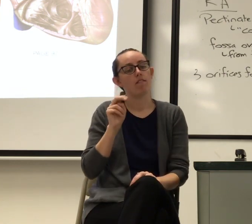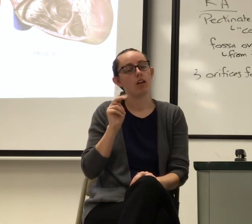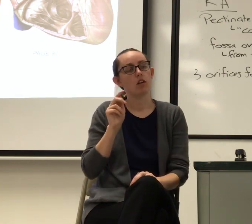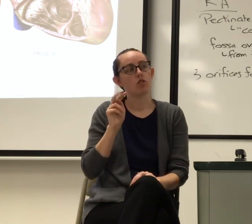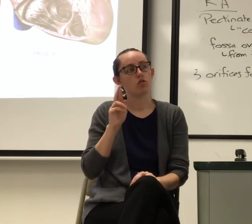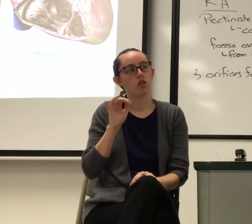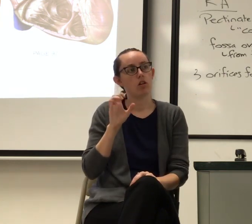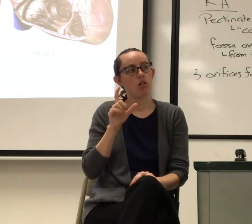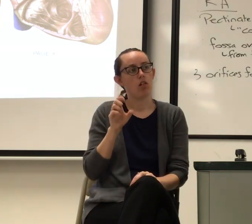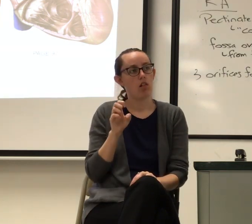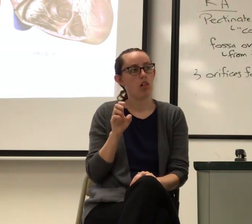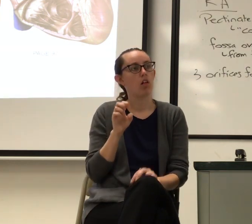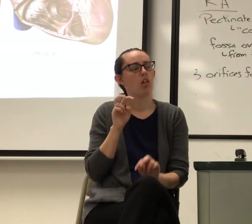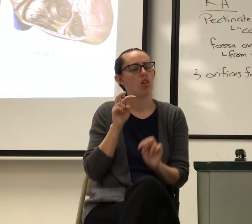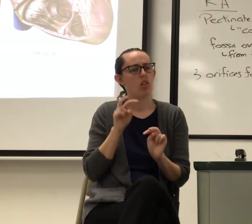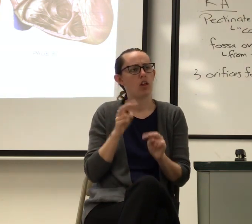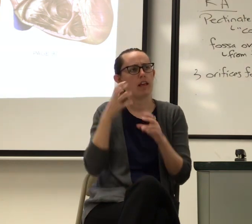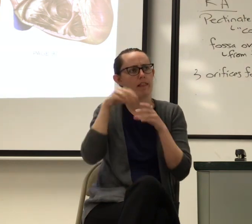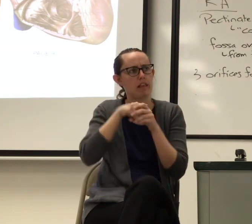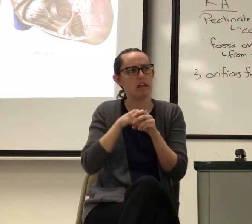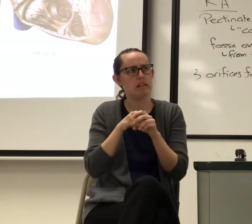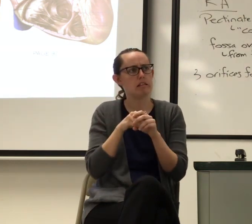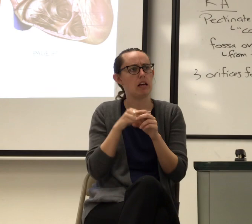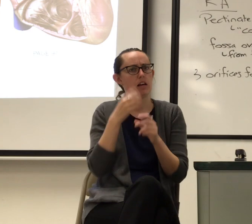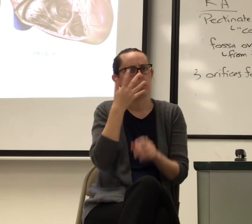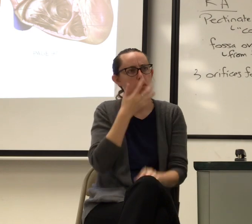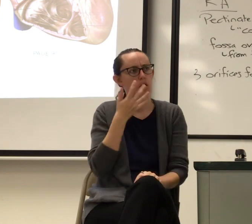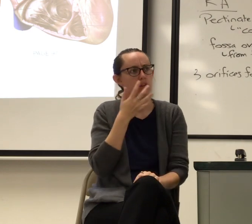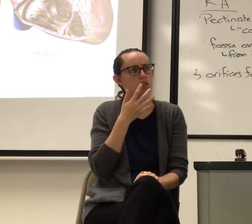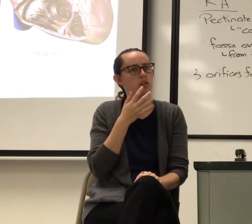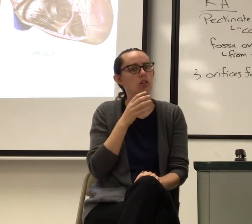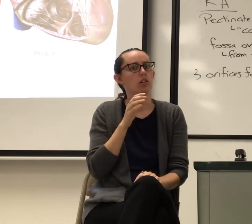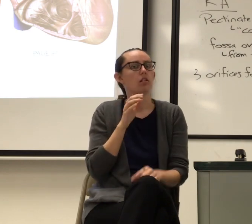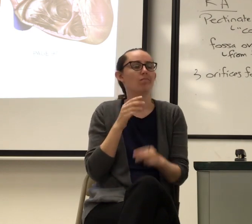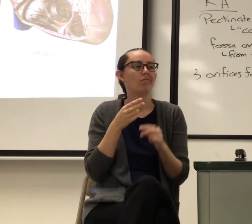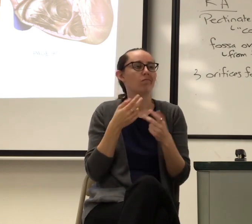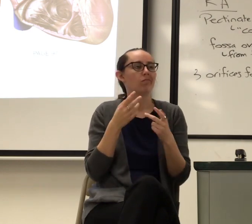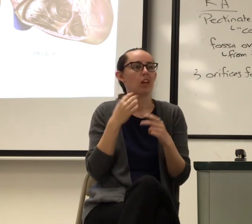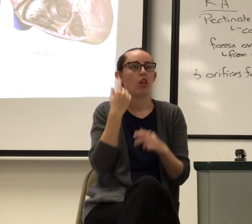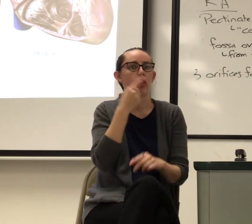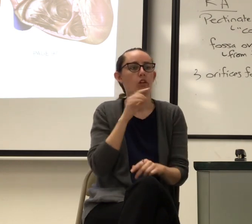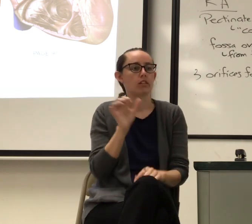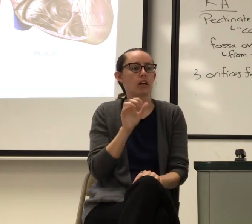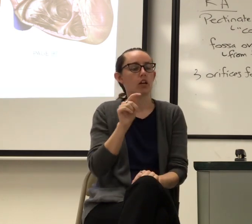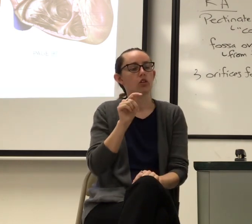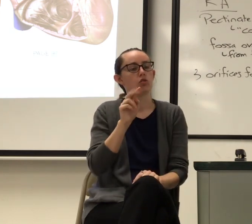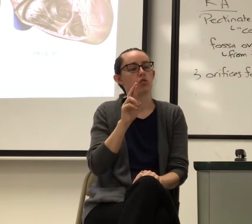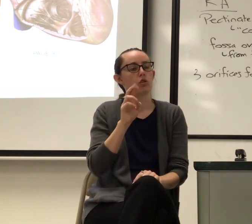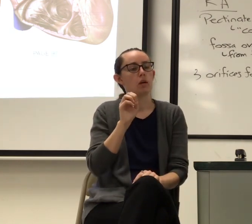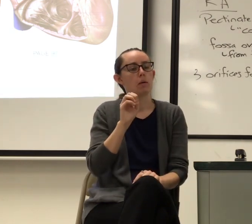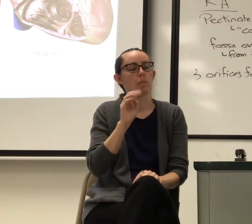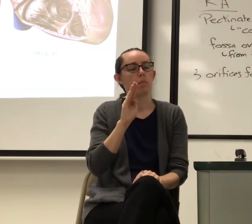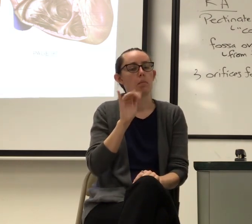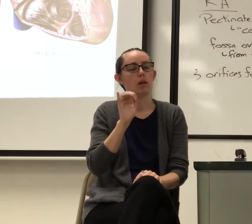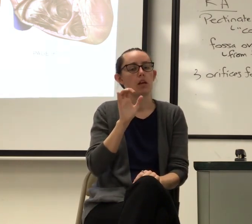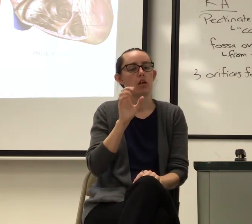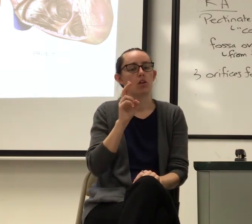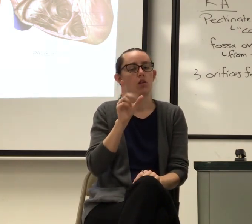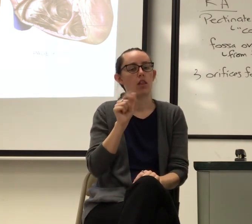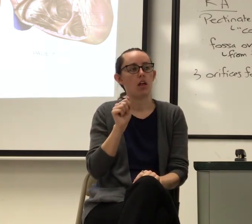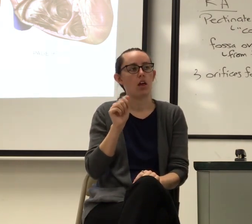like, well, they call it trabeculae carne, the appearance.